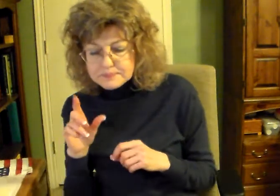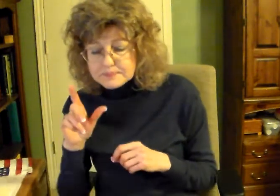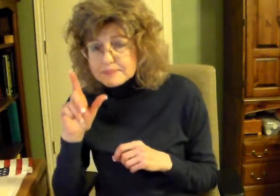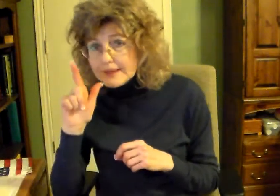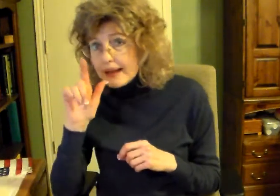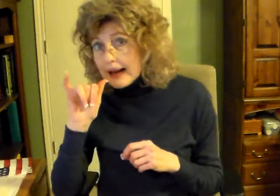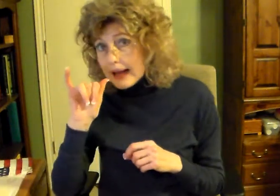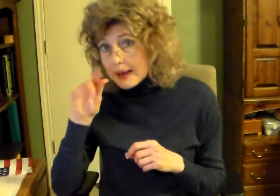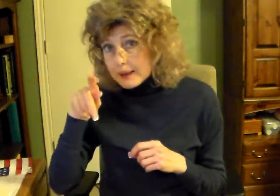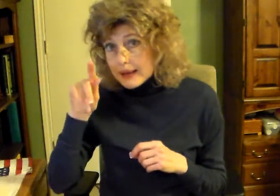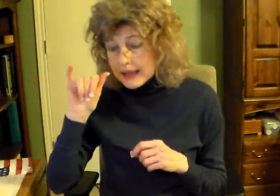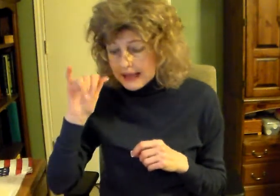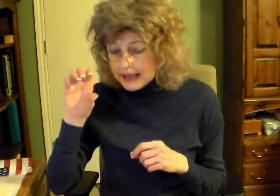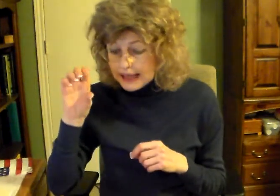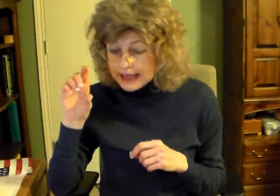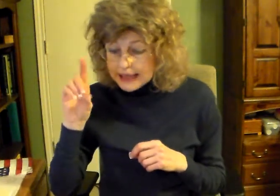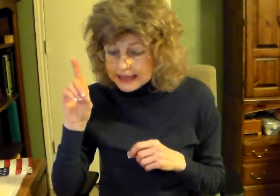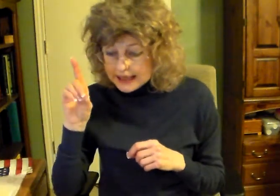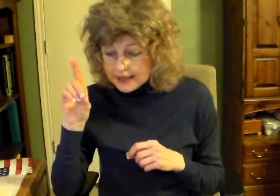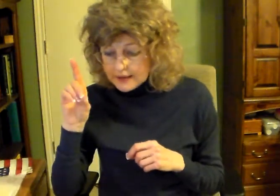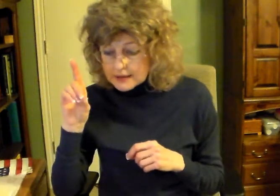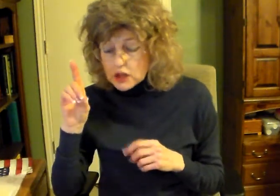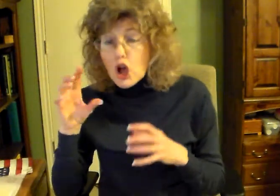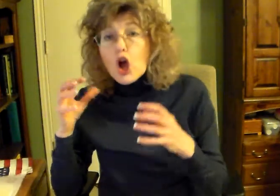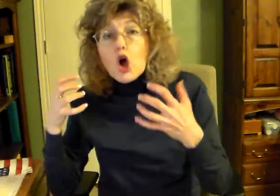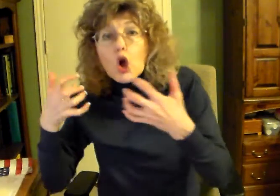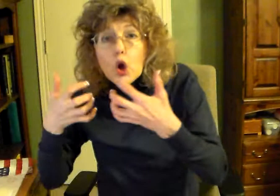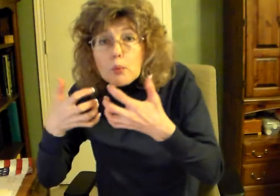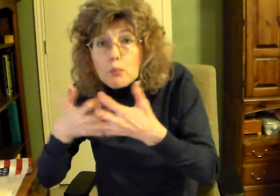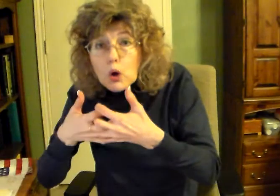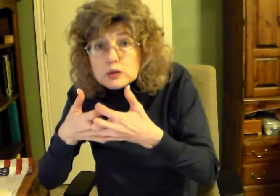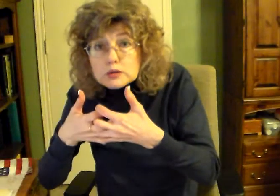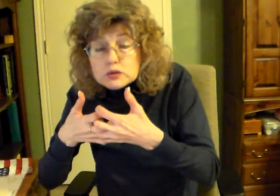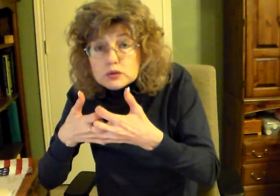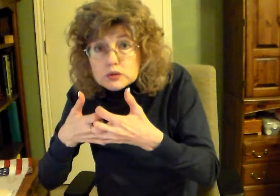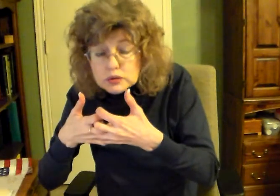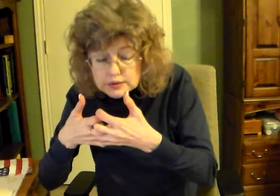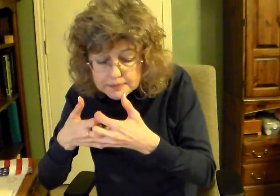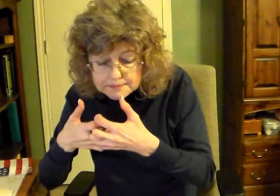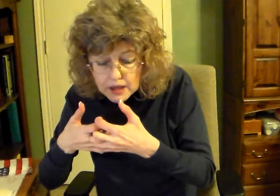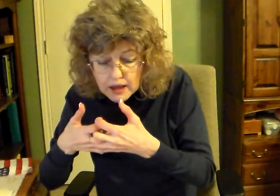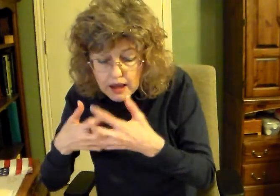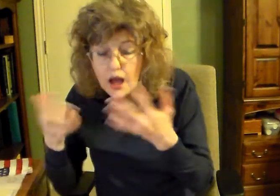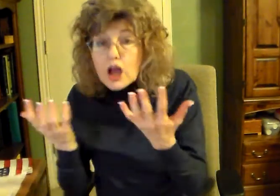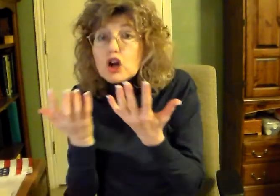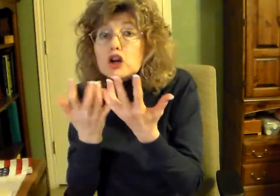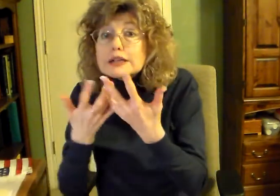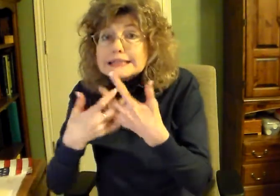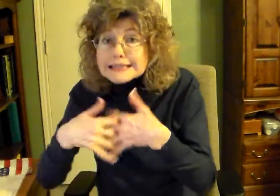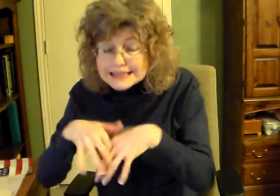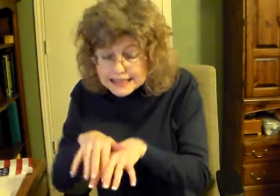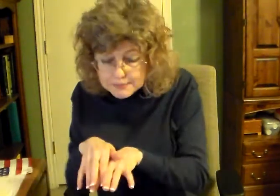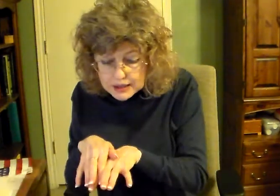reticulum is the site where lipid components of the cell membrane are assembled, along with proteins and other materials that are exported from the cell.